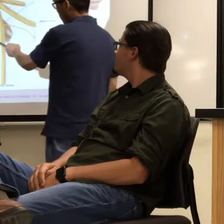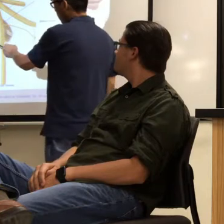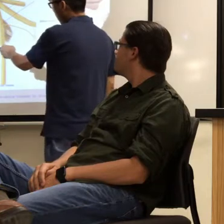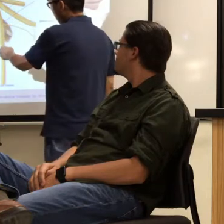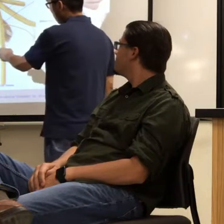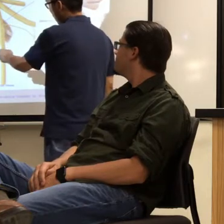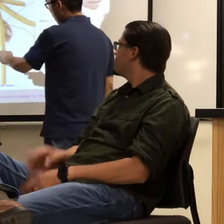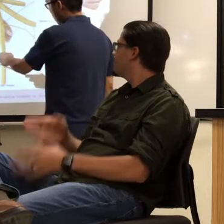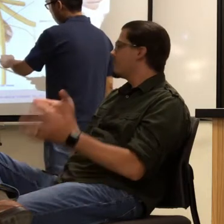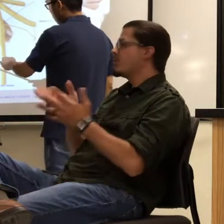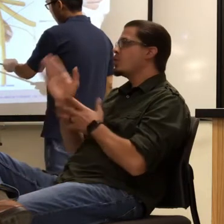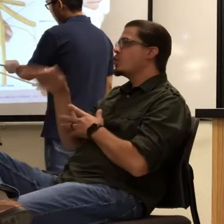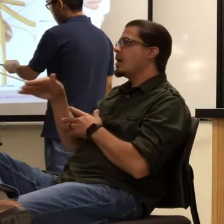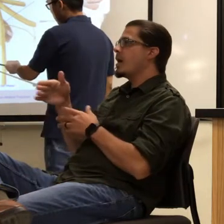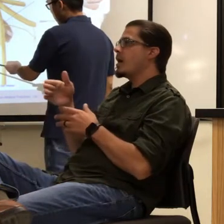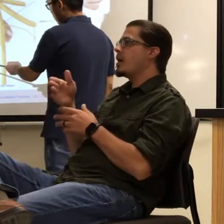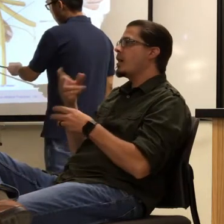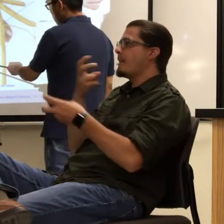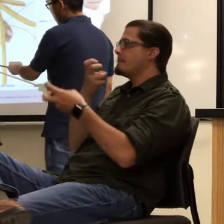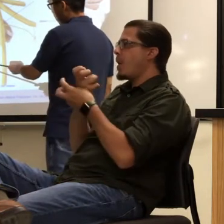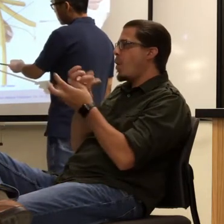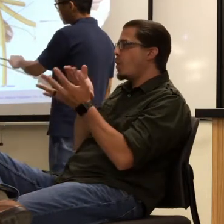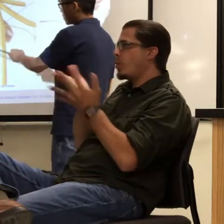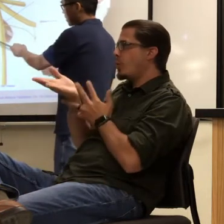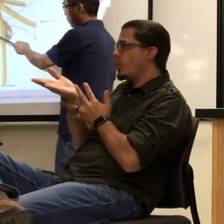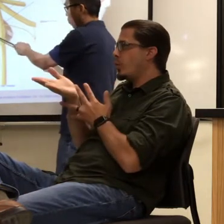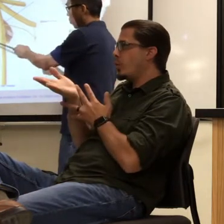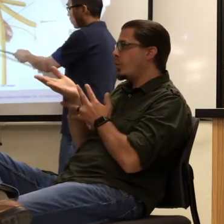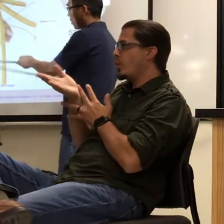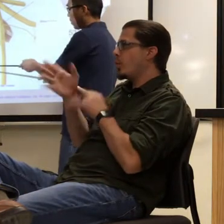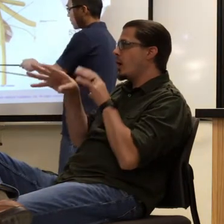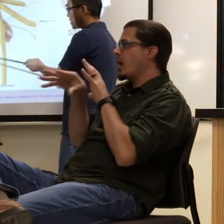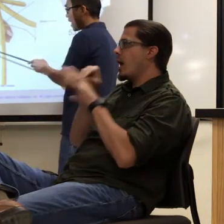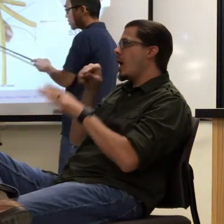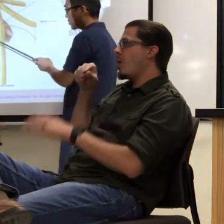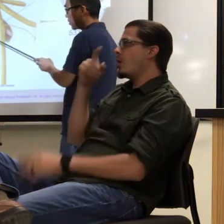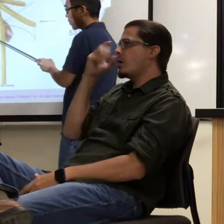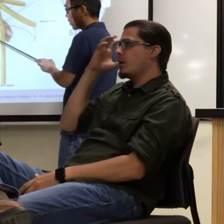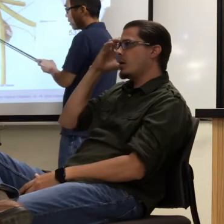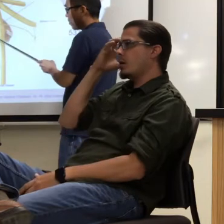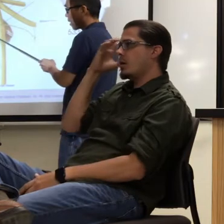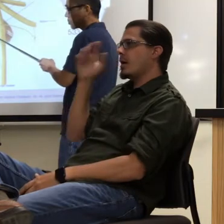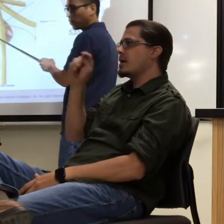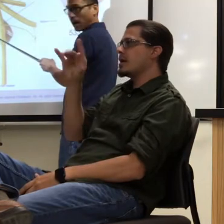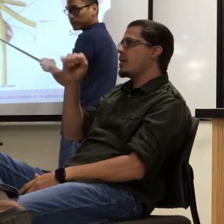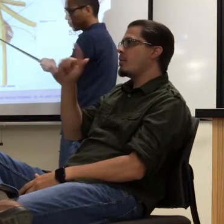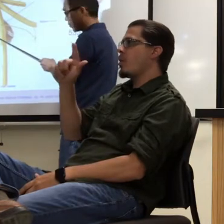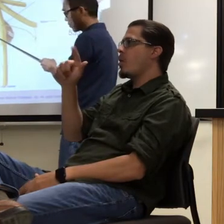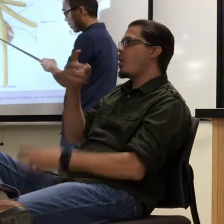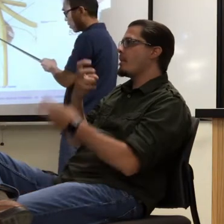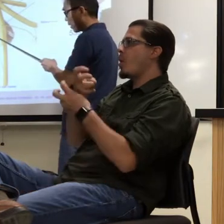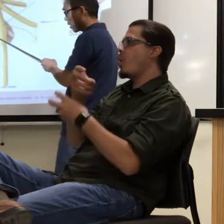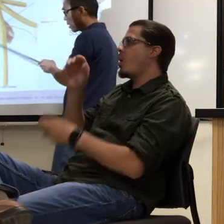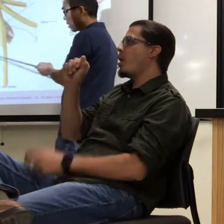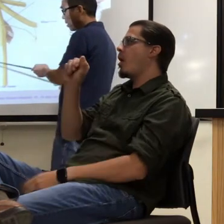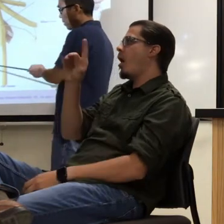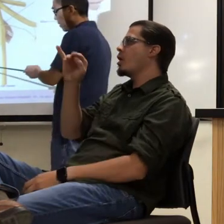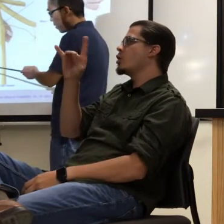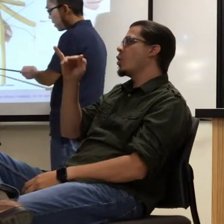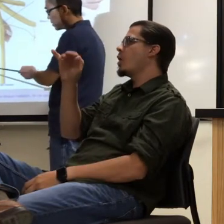through bone. It's going to emerge here. This is the temporal bone. That's actually your auditory ossicles for